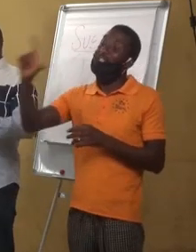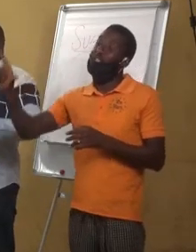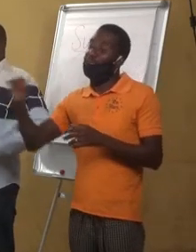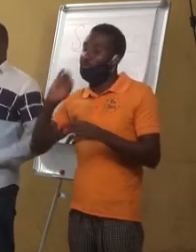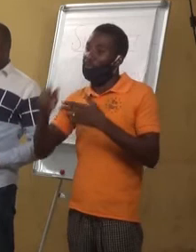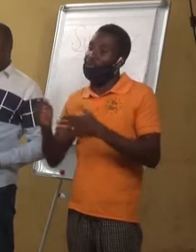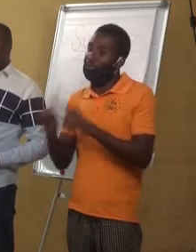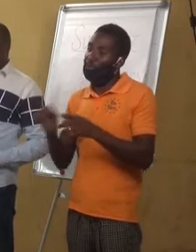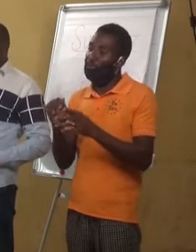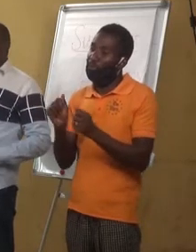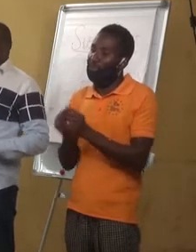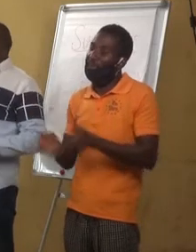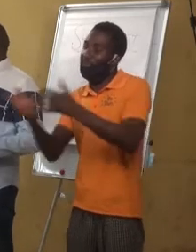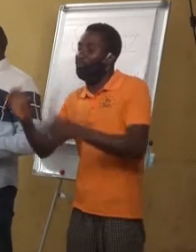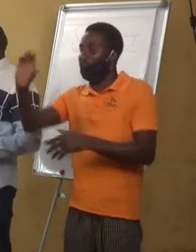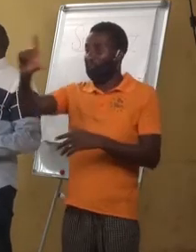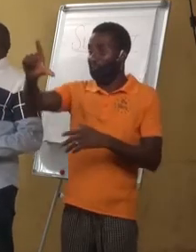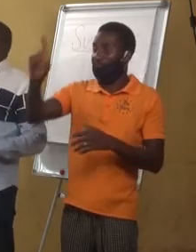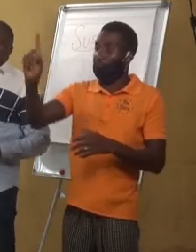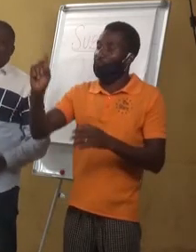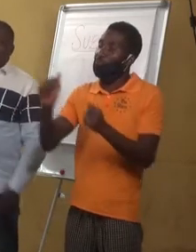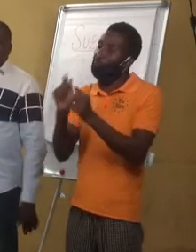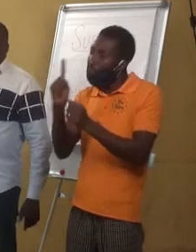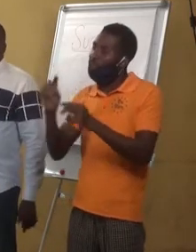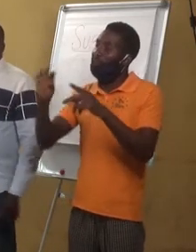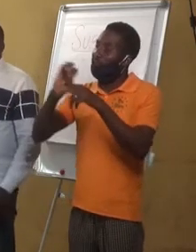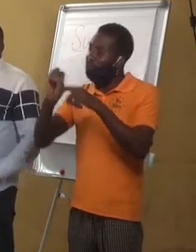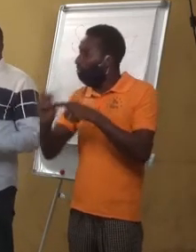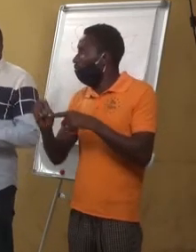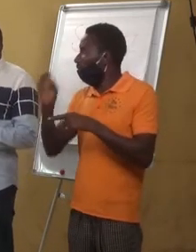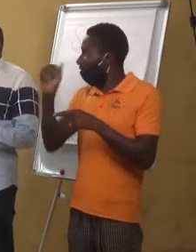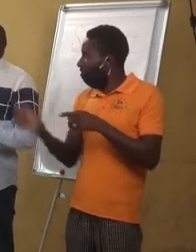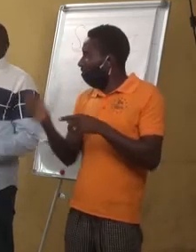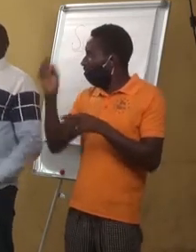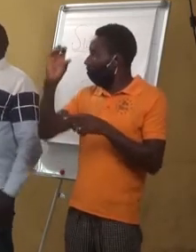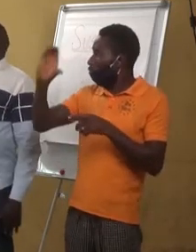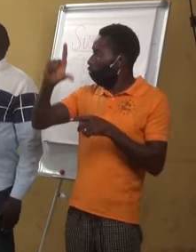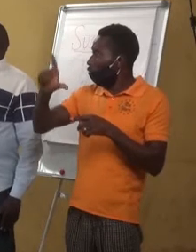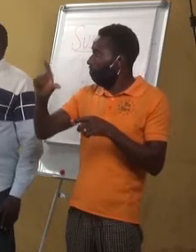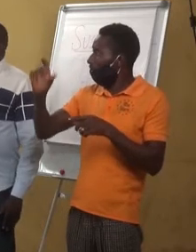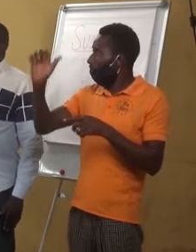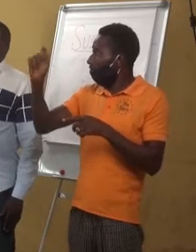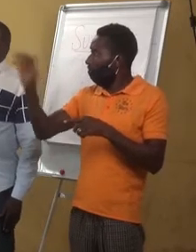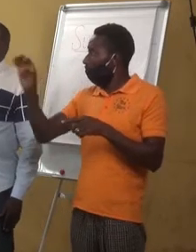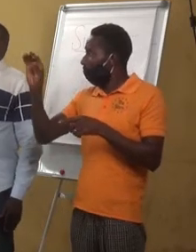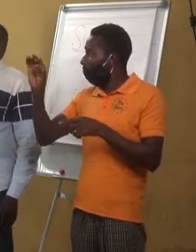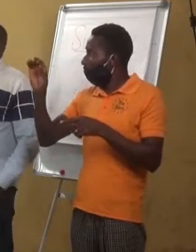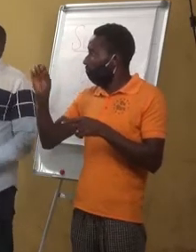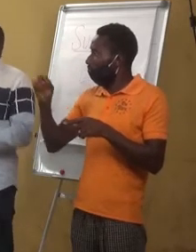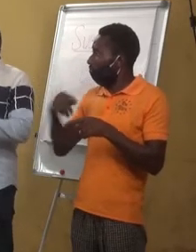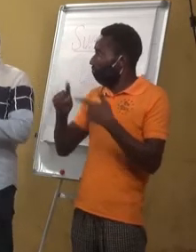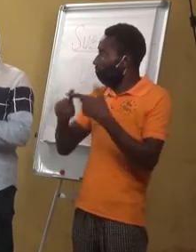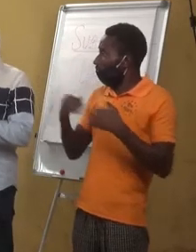one electron with the remaining electron? Another chlorine atom will come up, and then we'll now have that